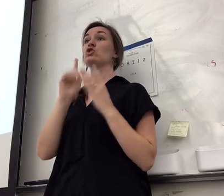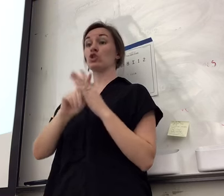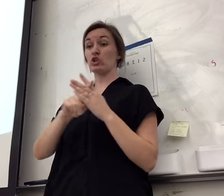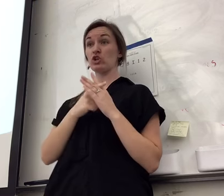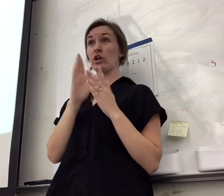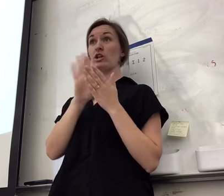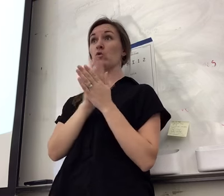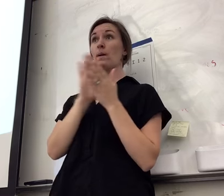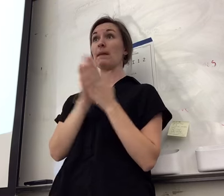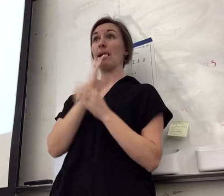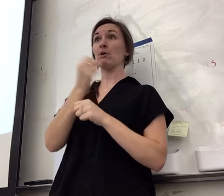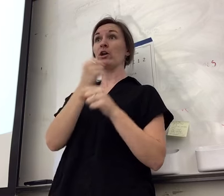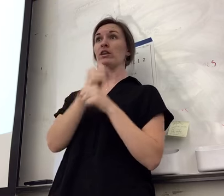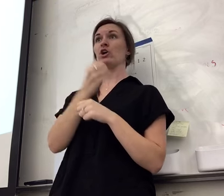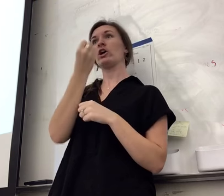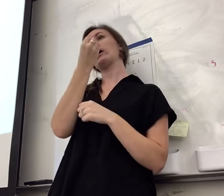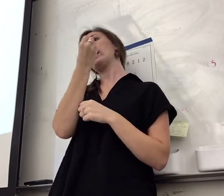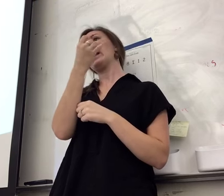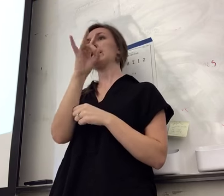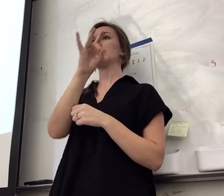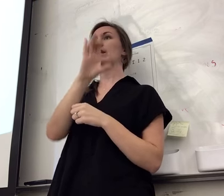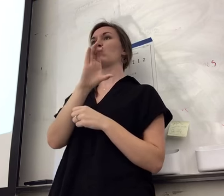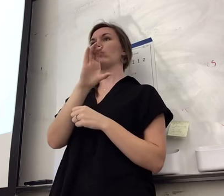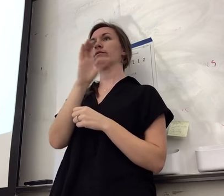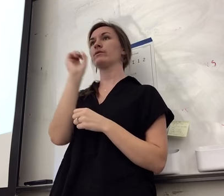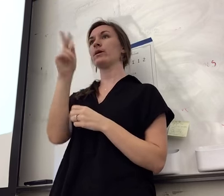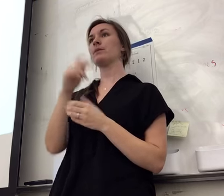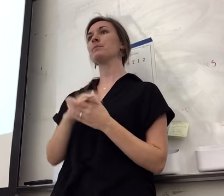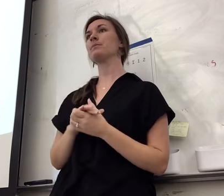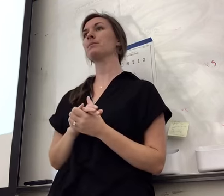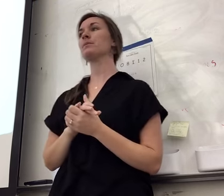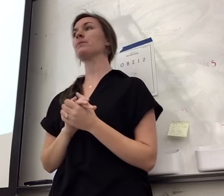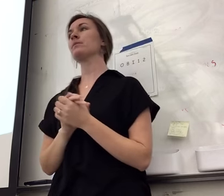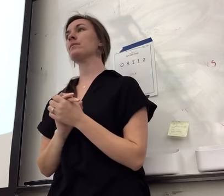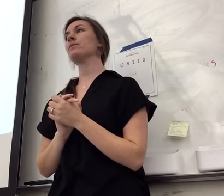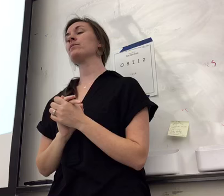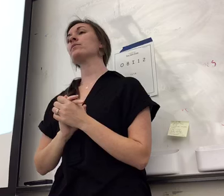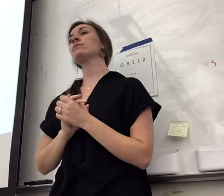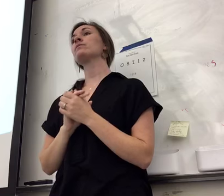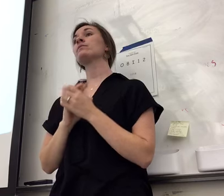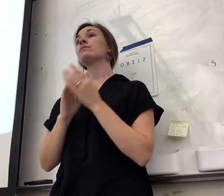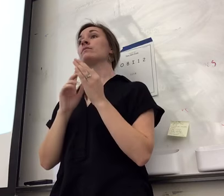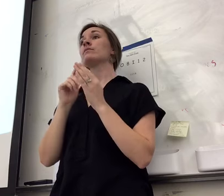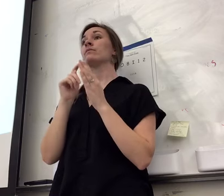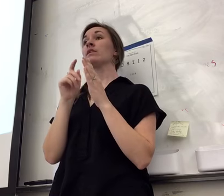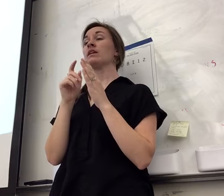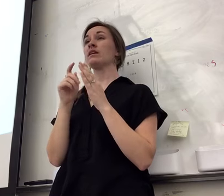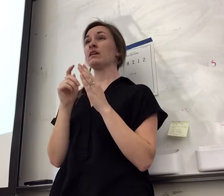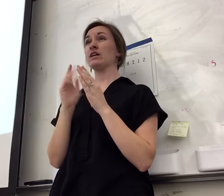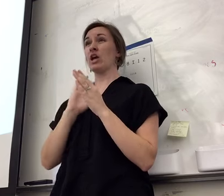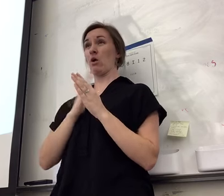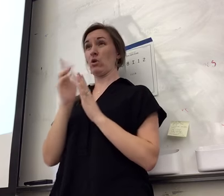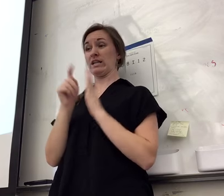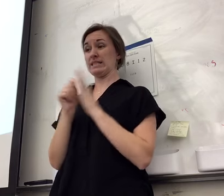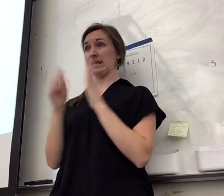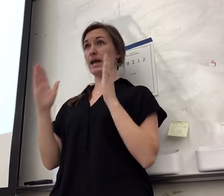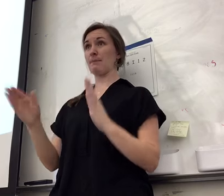the year 1800. Okay? This time period goes from 1800 to 1848, if you